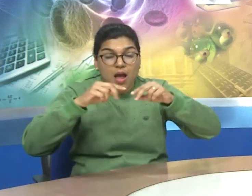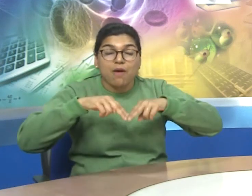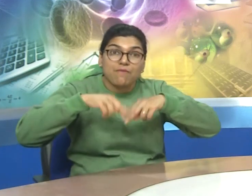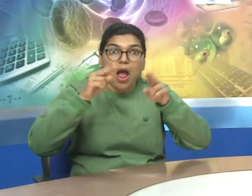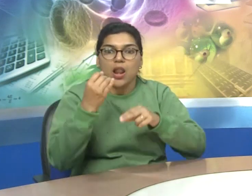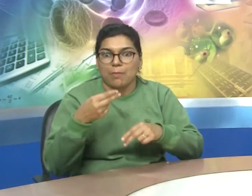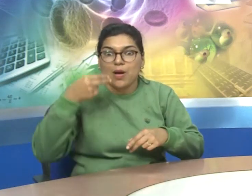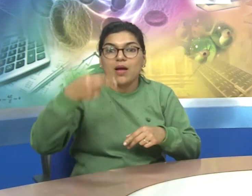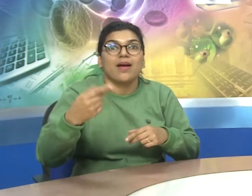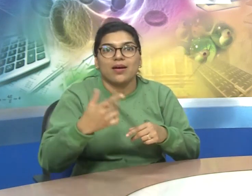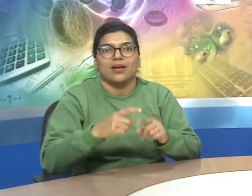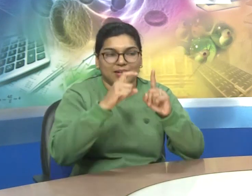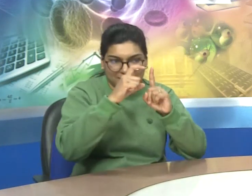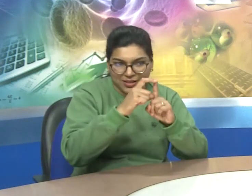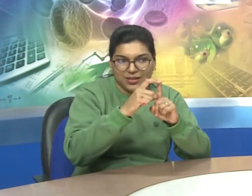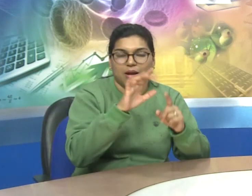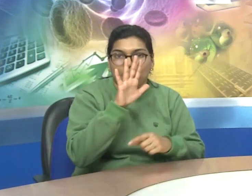will give to the book is,